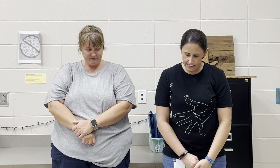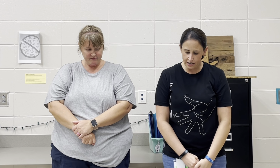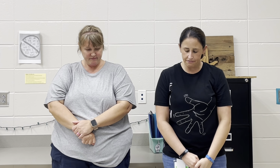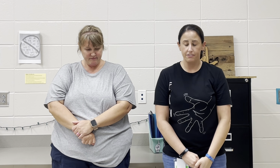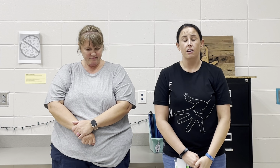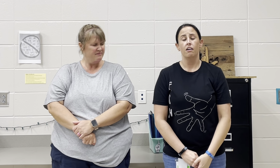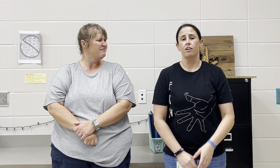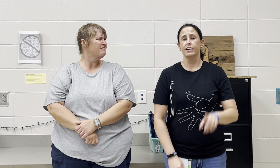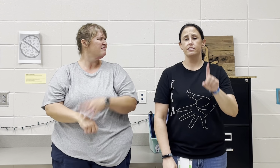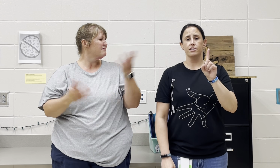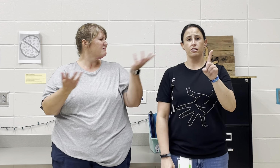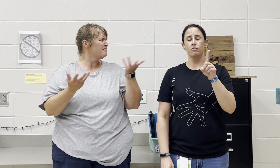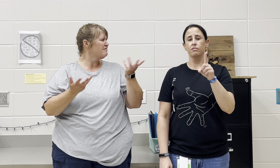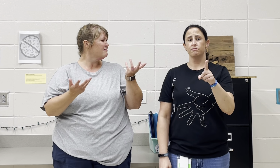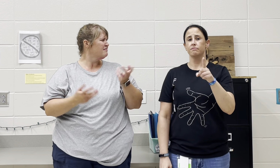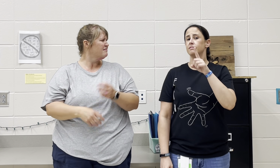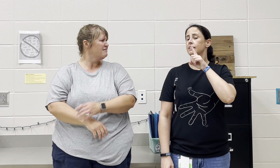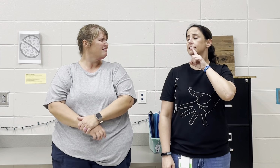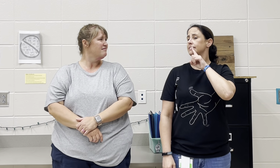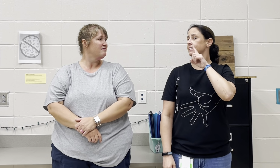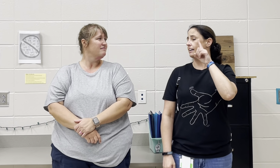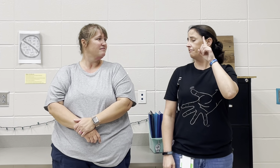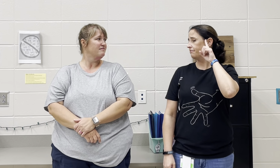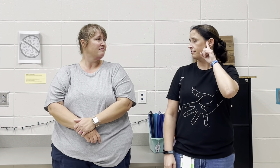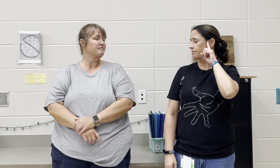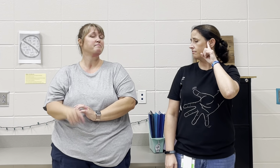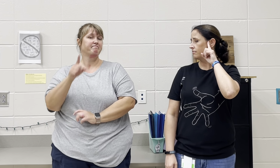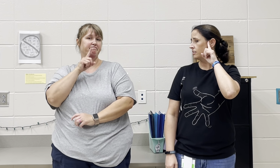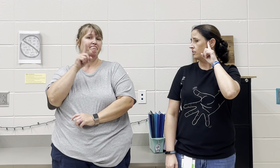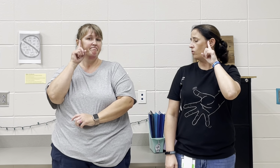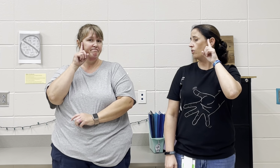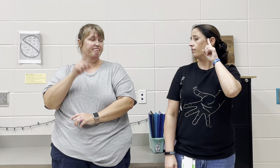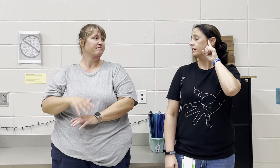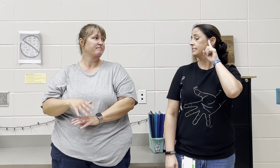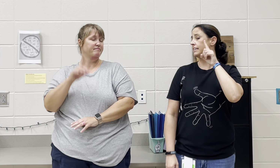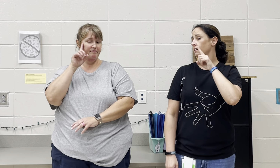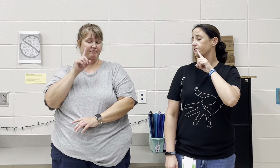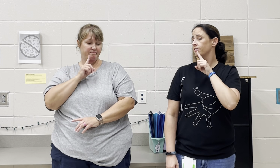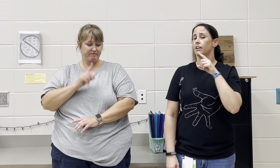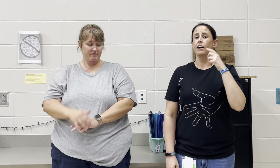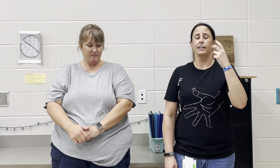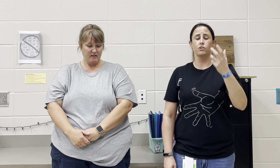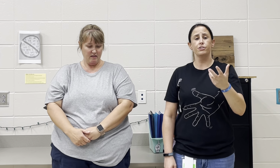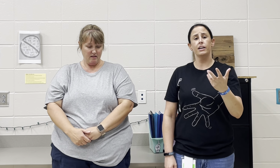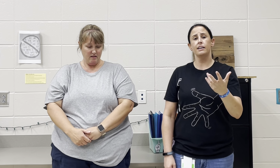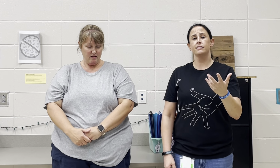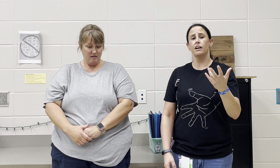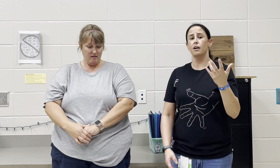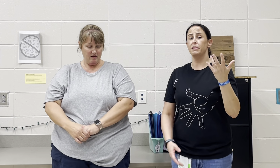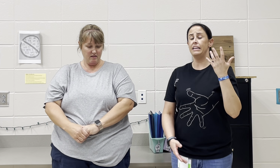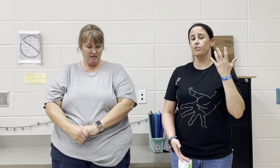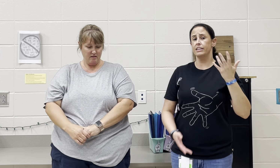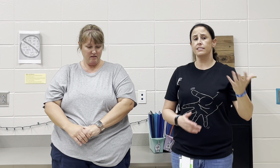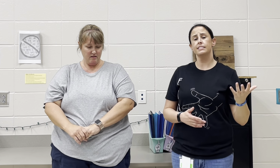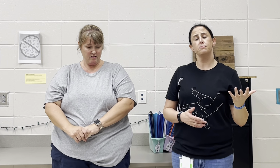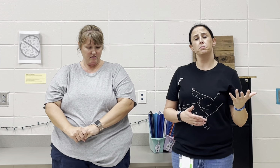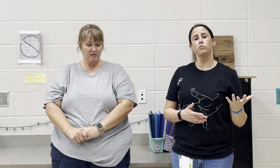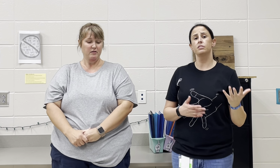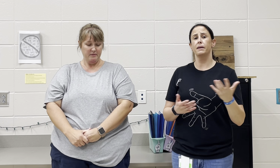Deaf. All right, so deaf or deaf. I told you guys either is acceptable depending